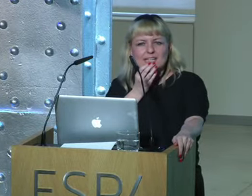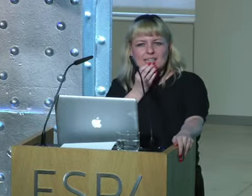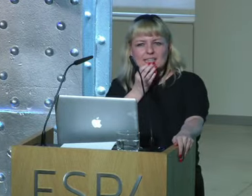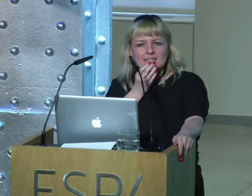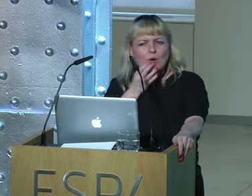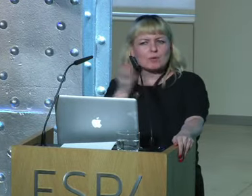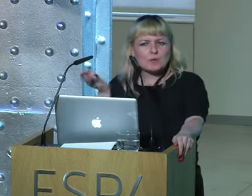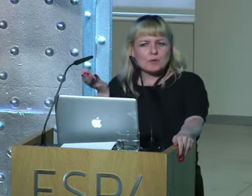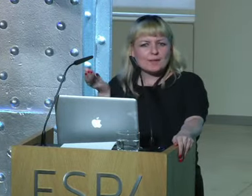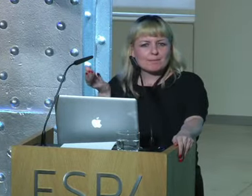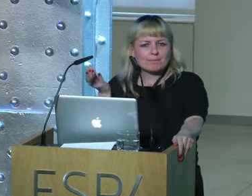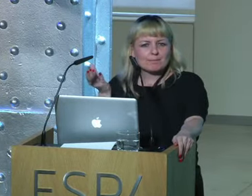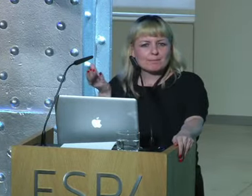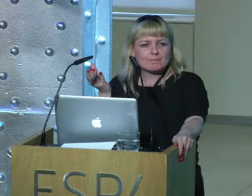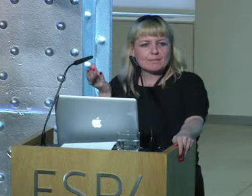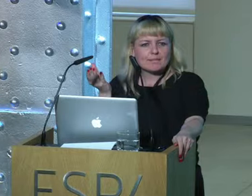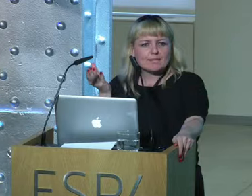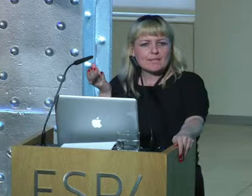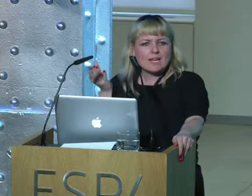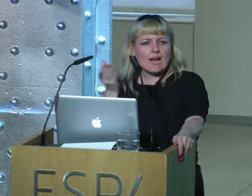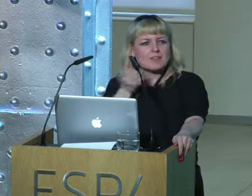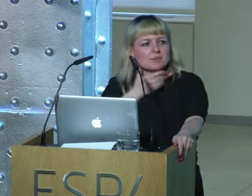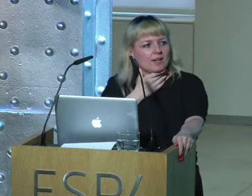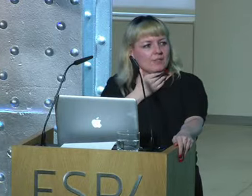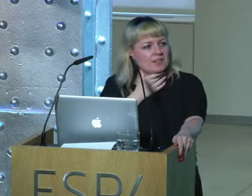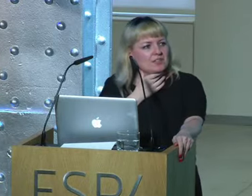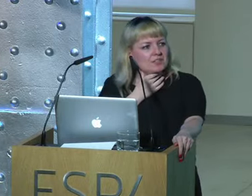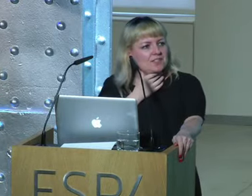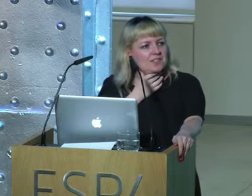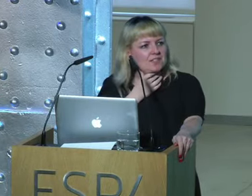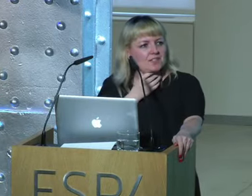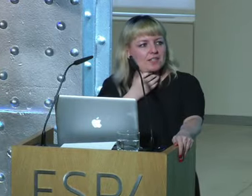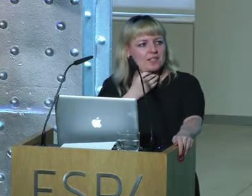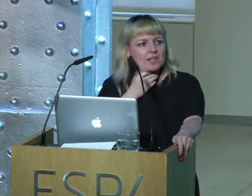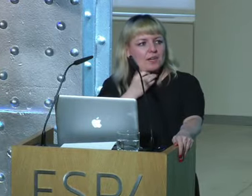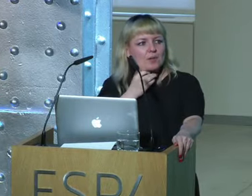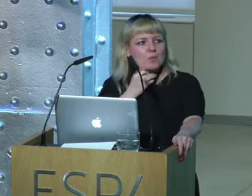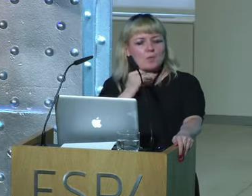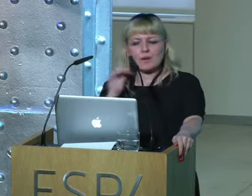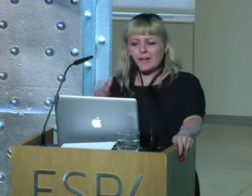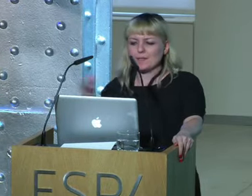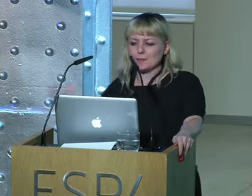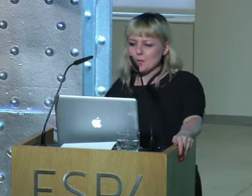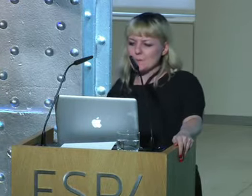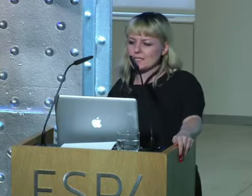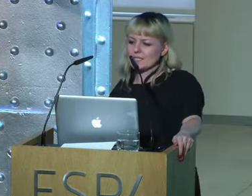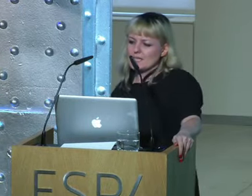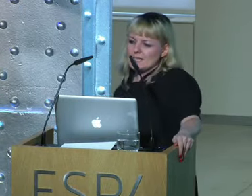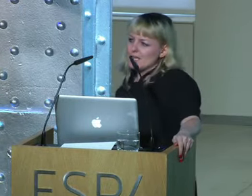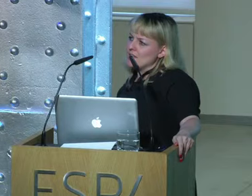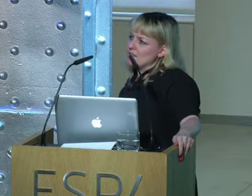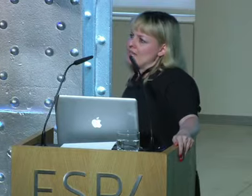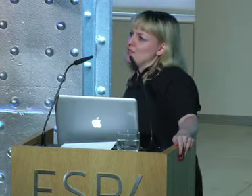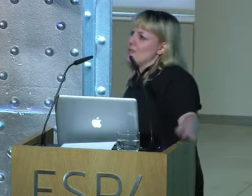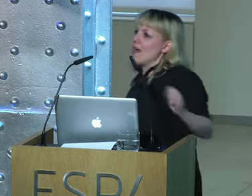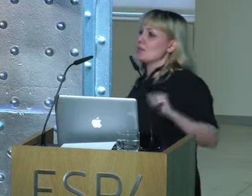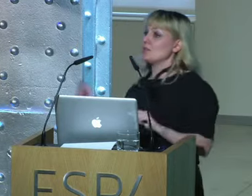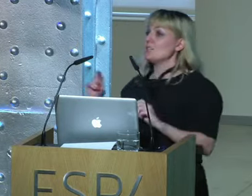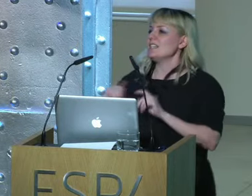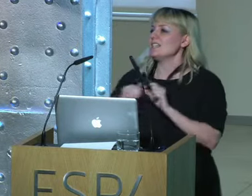they need, or do we? And this is what I found interesting is where I am at the moment is